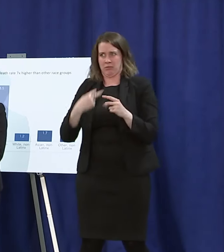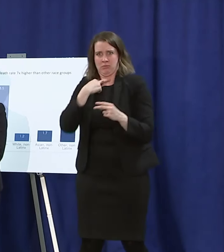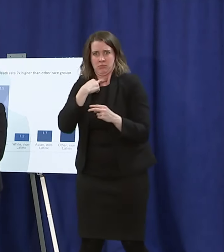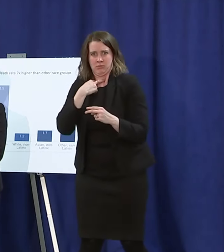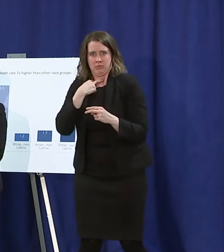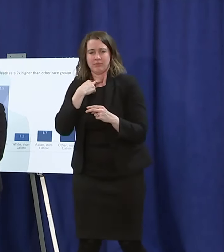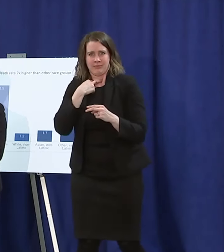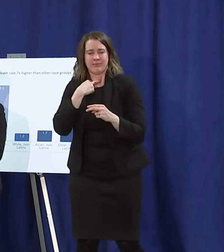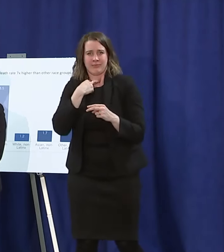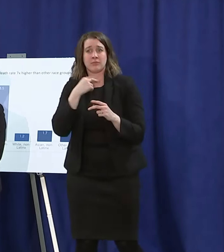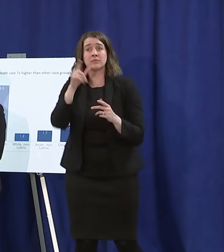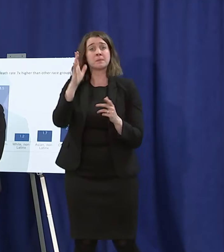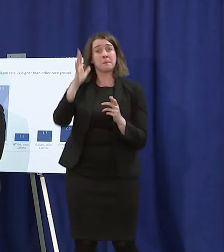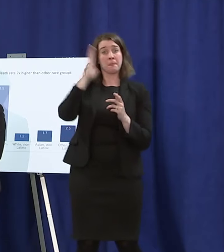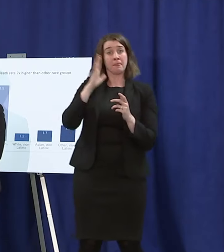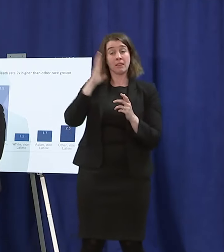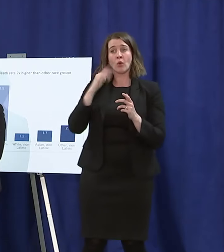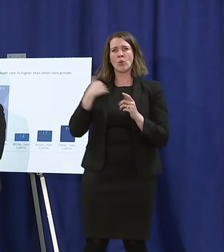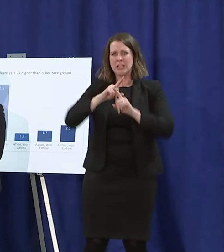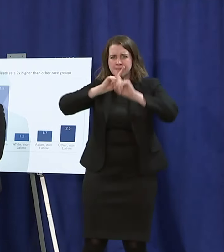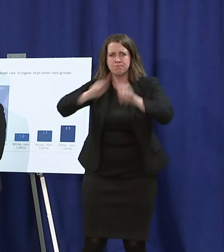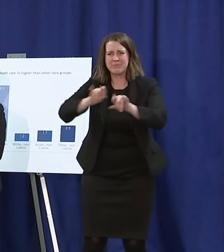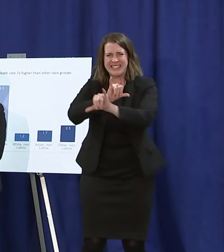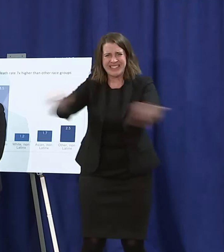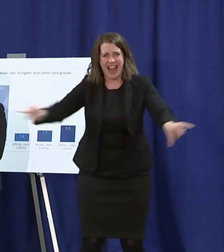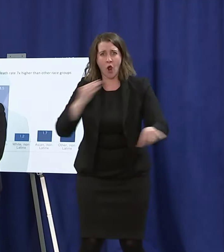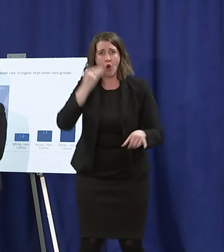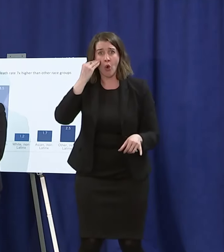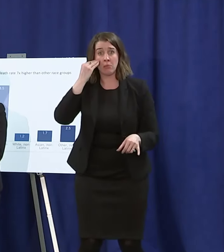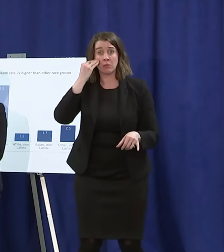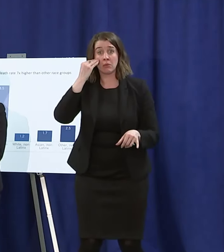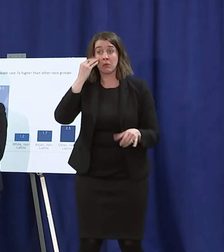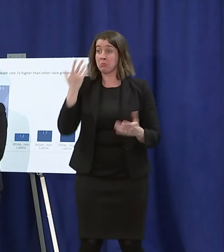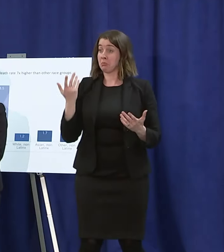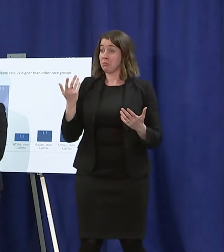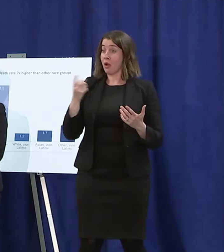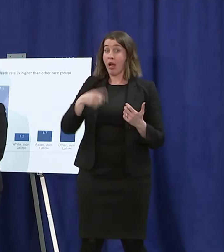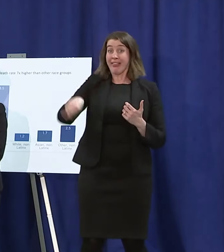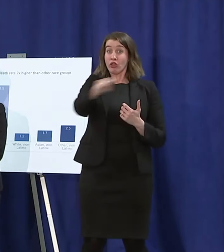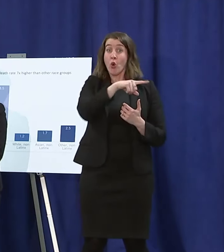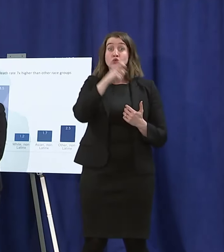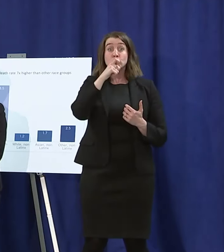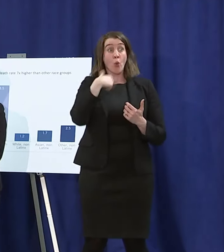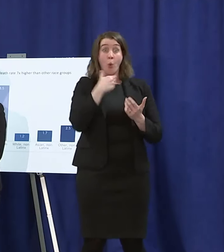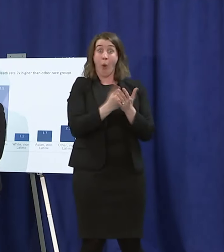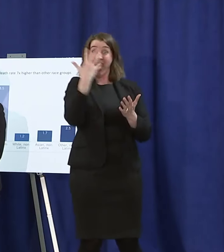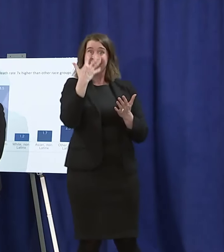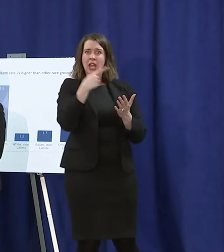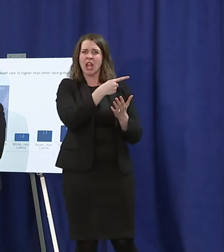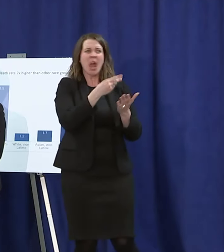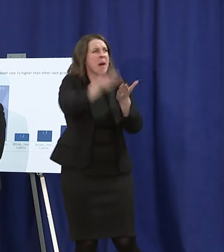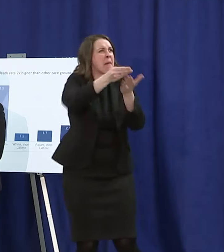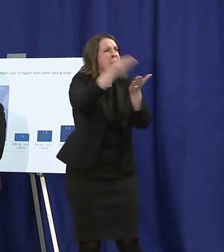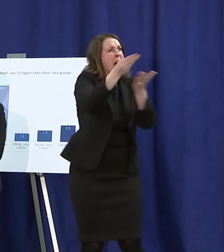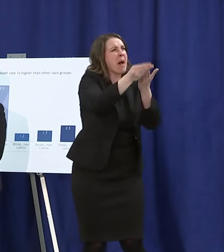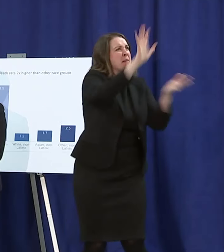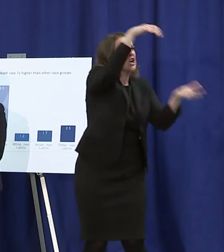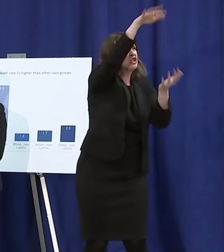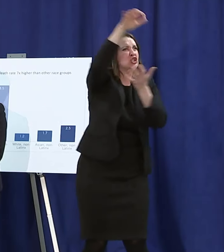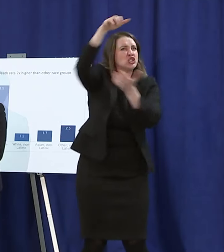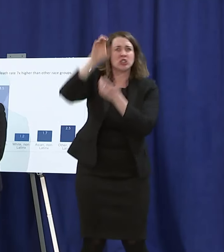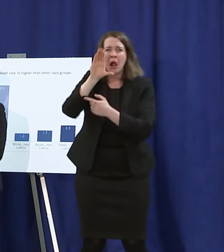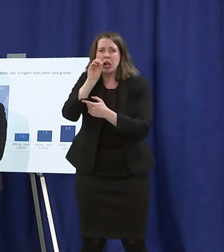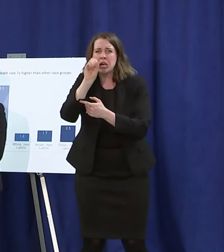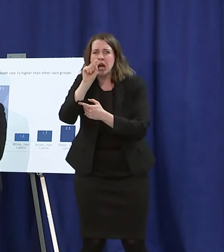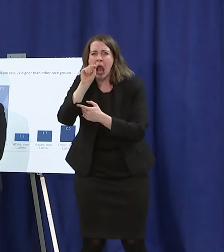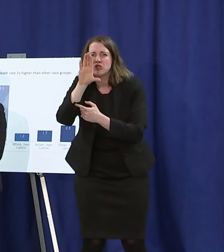stay-at-home order and shelter in place, that people who had income went into the grocery stores and bought out everything, ordered everything, went to Costco.